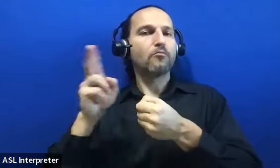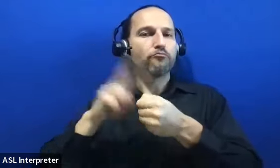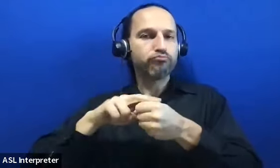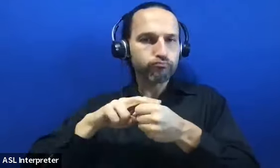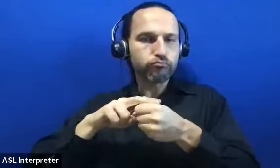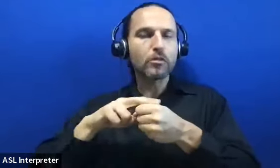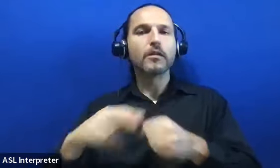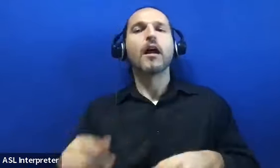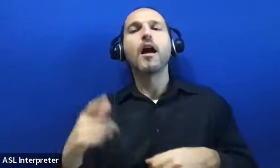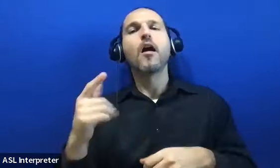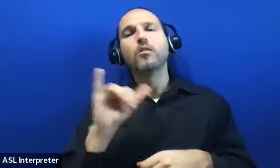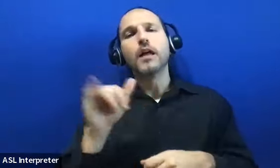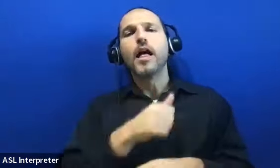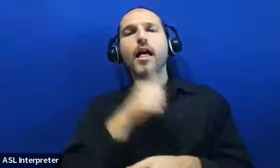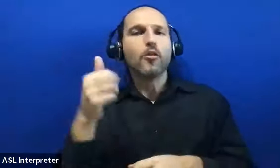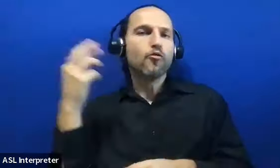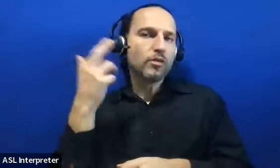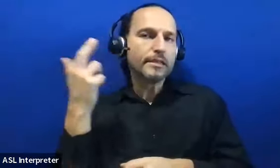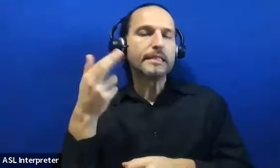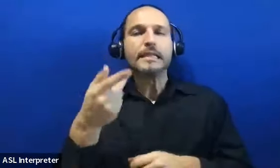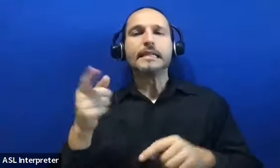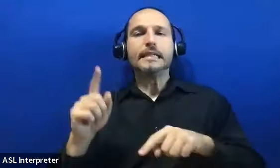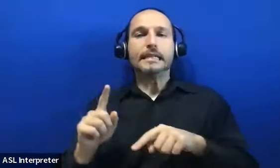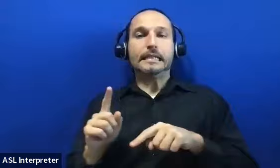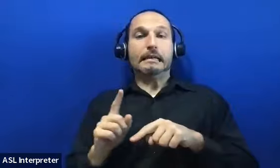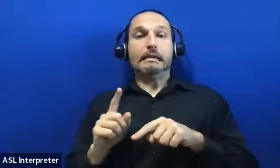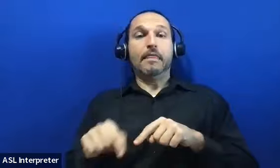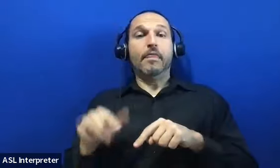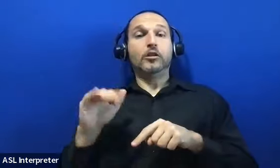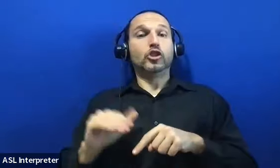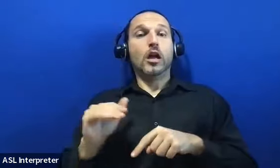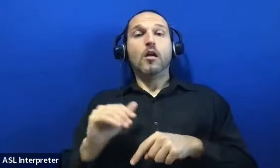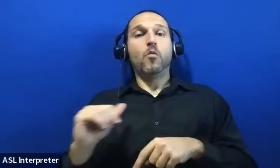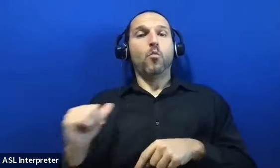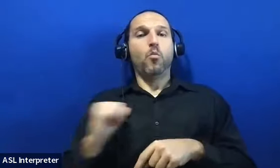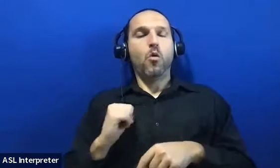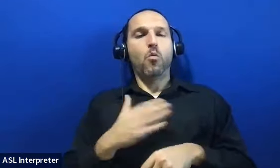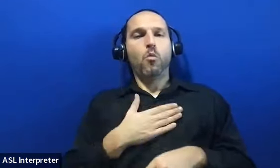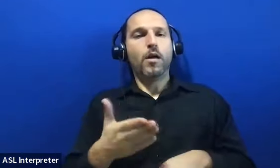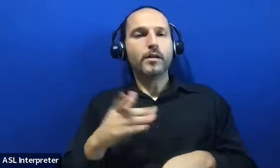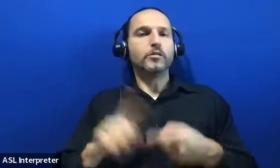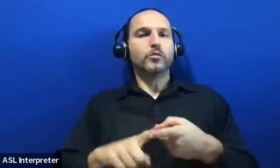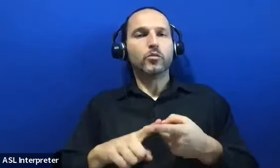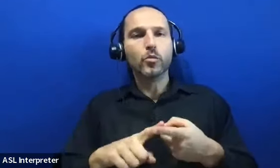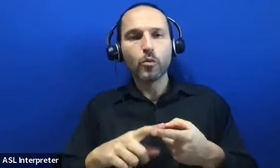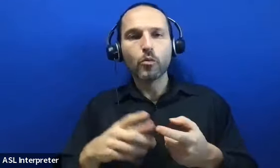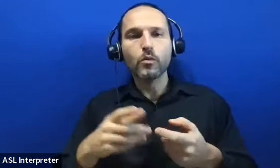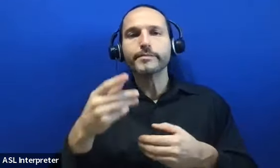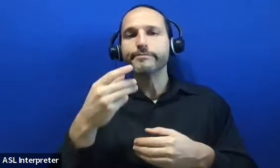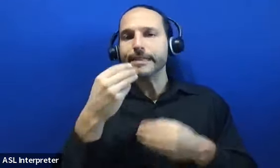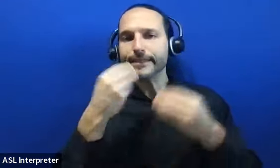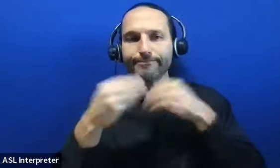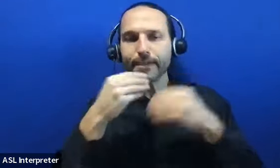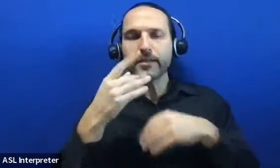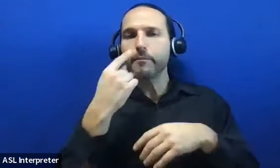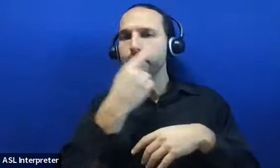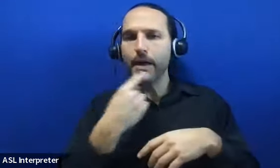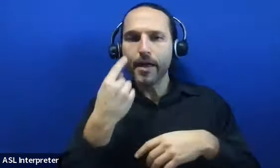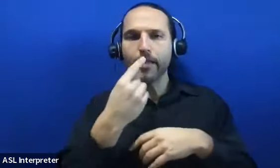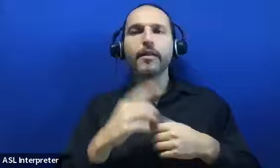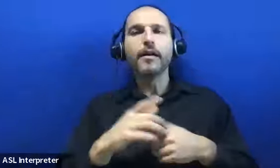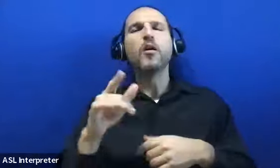factors that might prevent a child from even being willing to put the food near their mouth, right? So we will talk about all of those